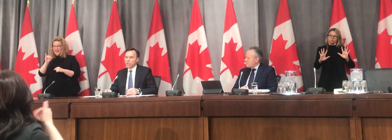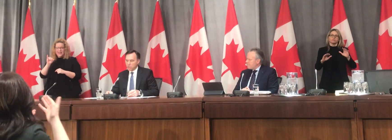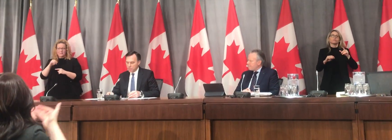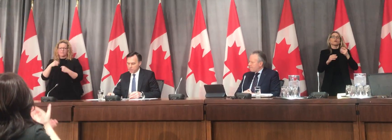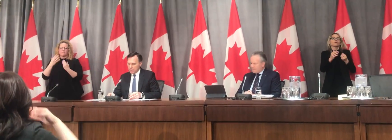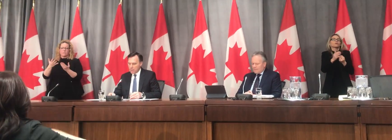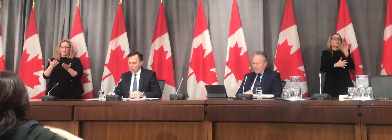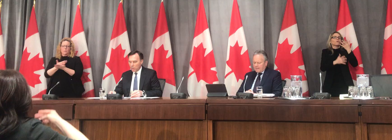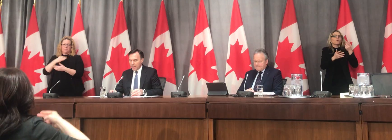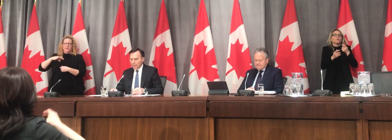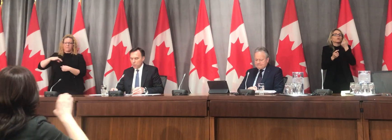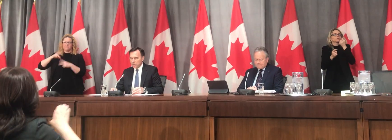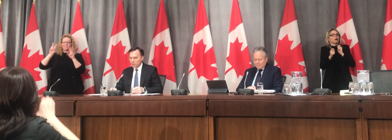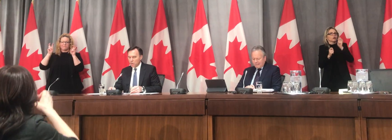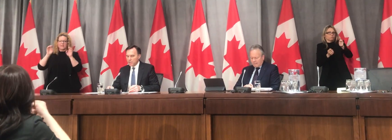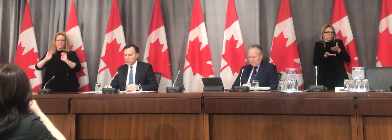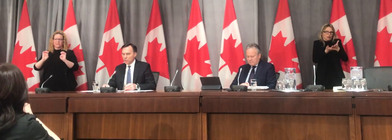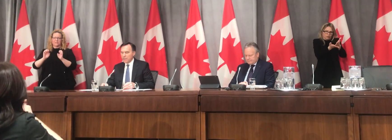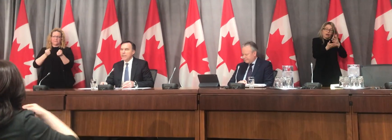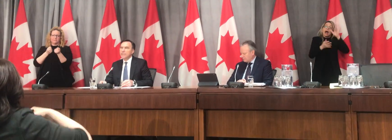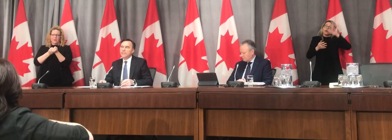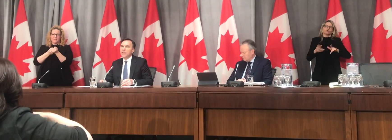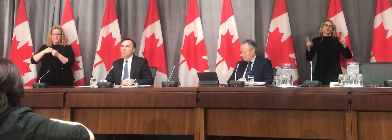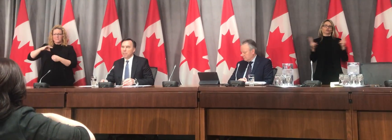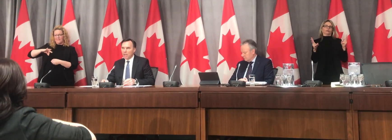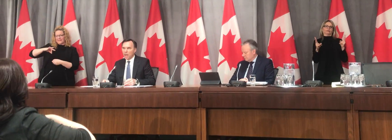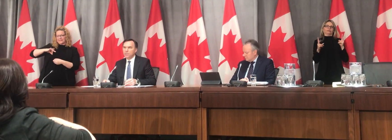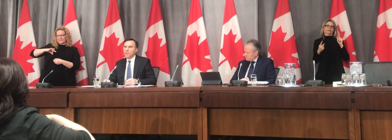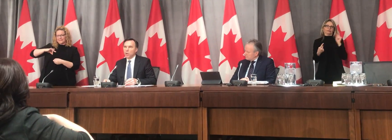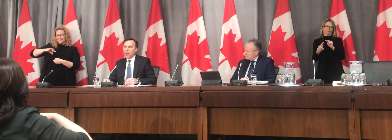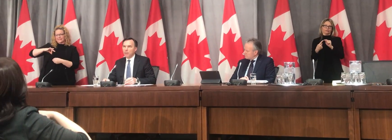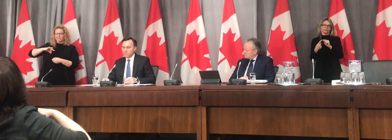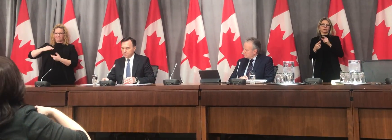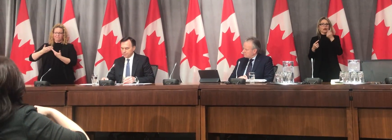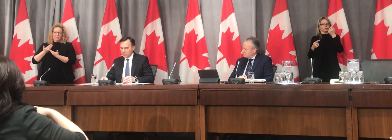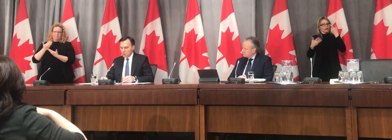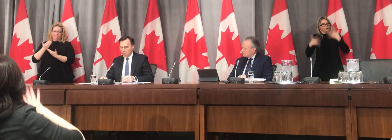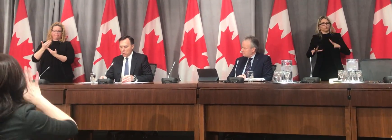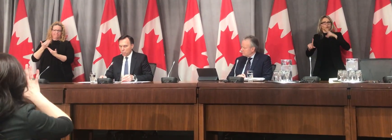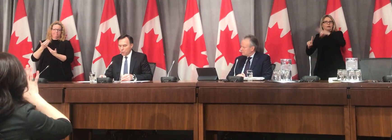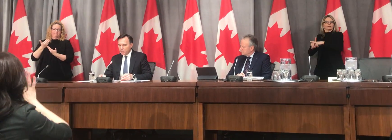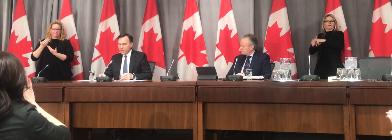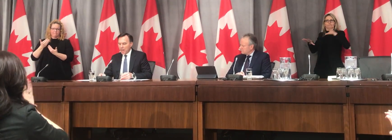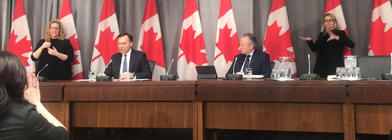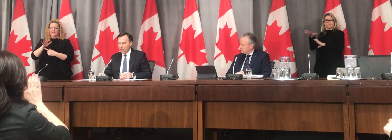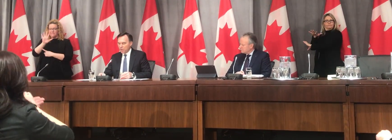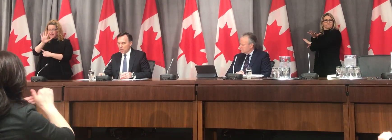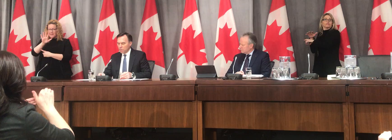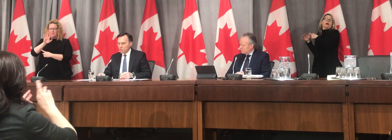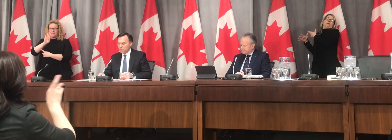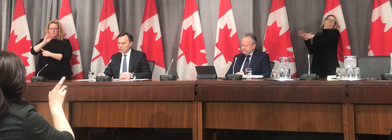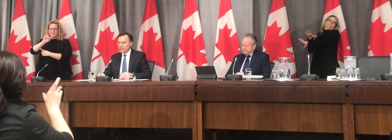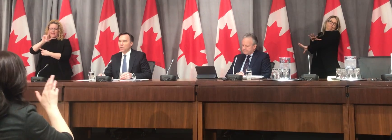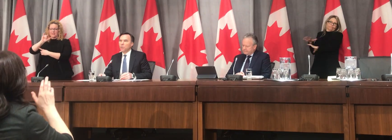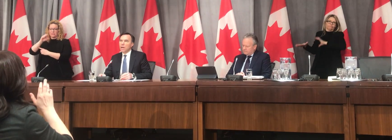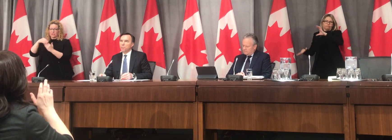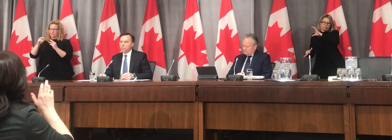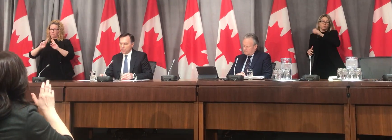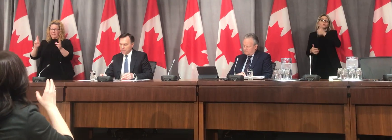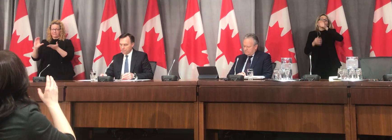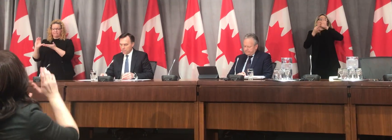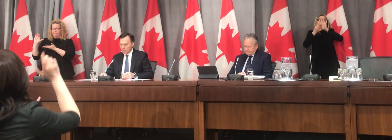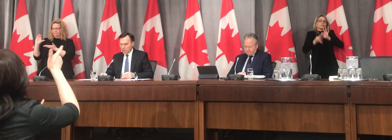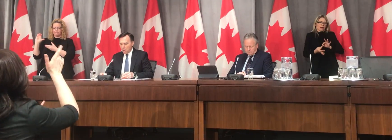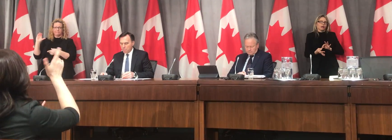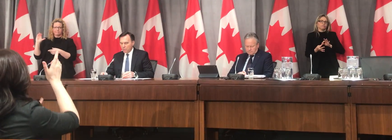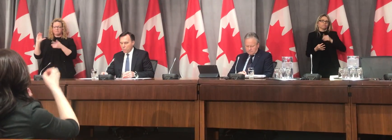soutien d'urgence, pour laquelle nous avons réservé 5 milliards de dollars. Plus de détails viendront dans un avenir